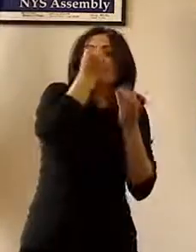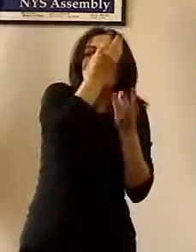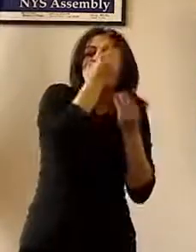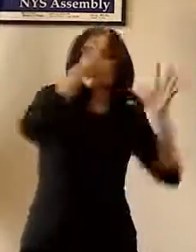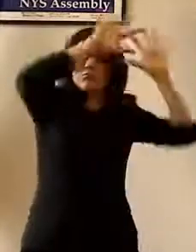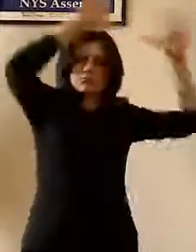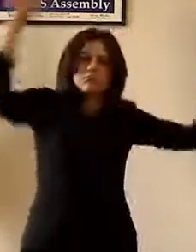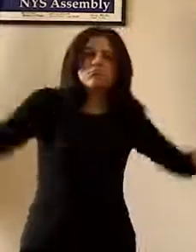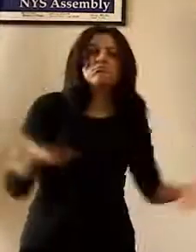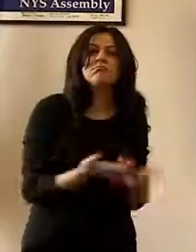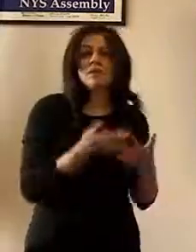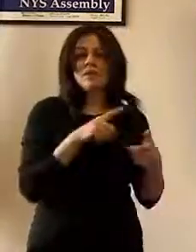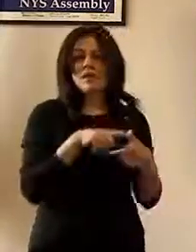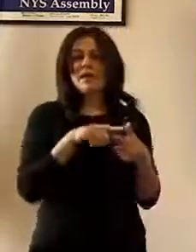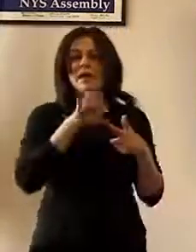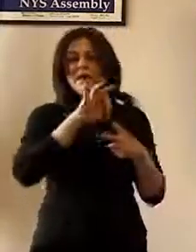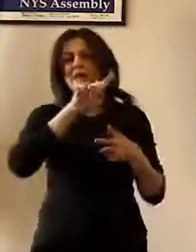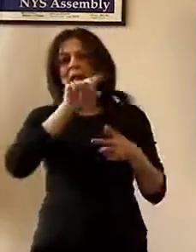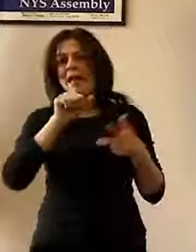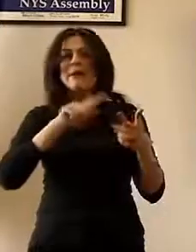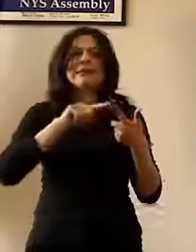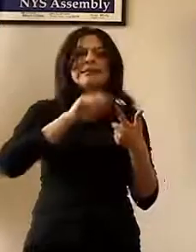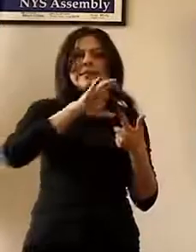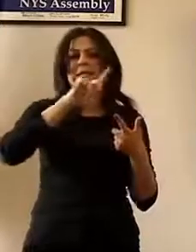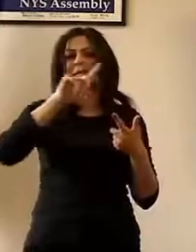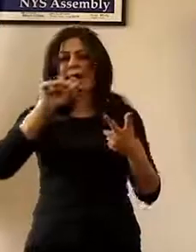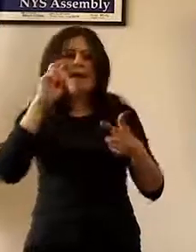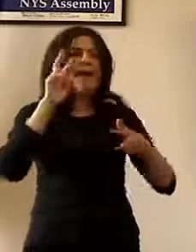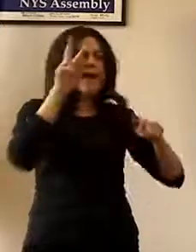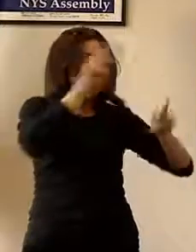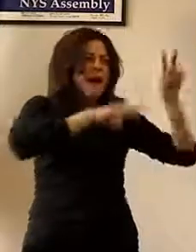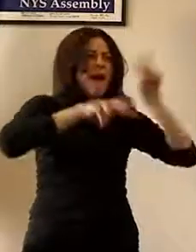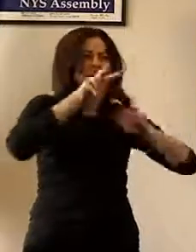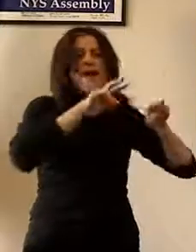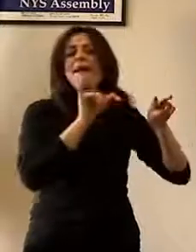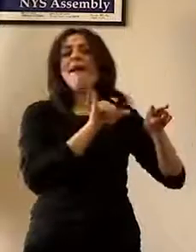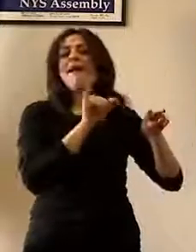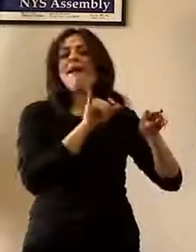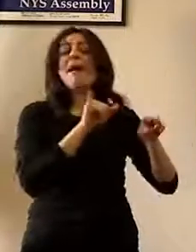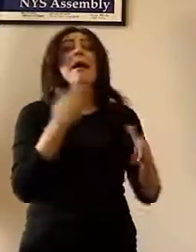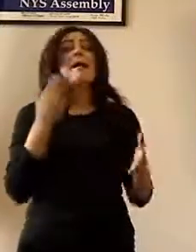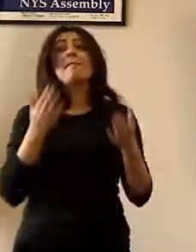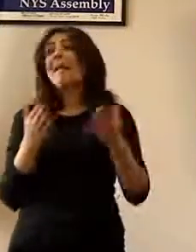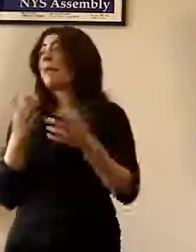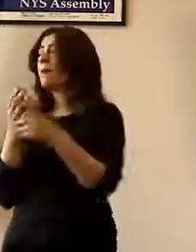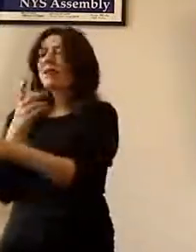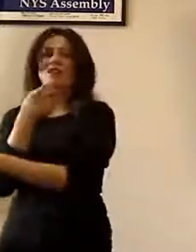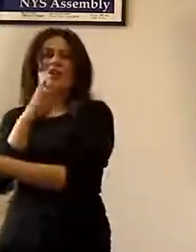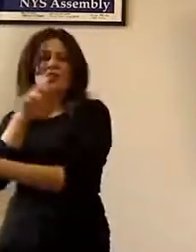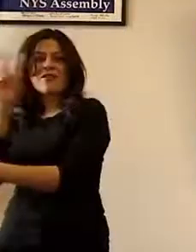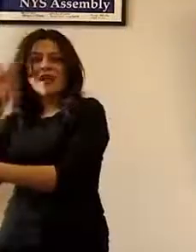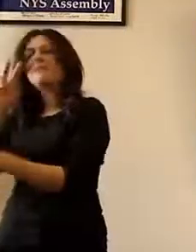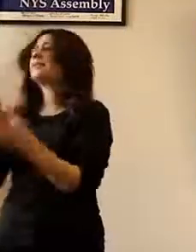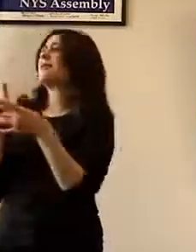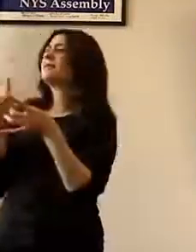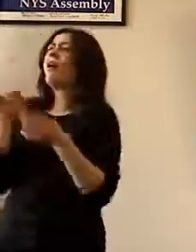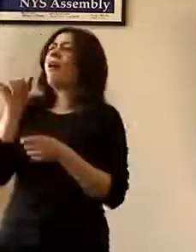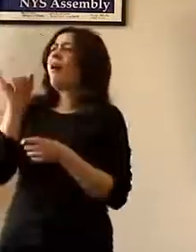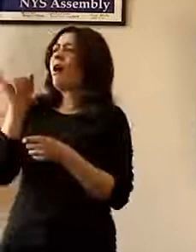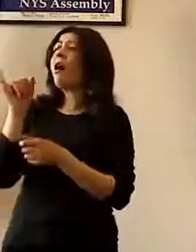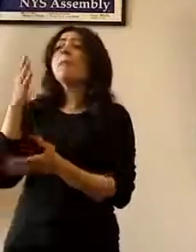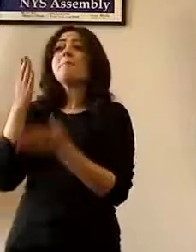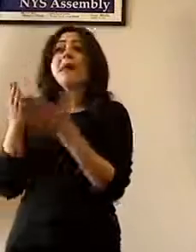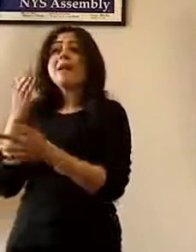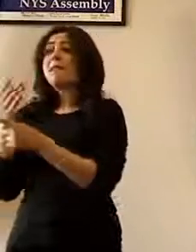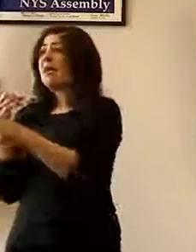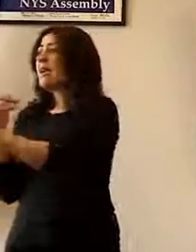the health department, even for things that we don't believe are related, but temporarily were related